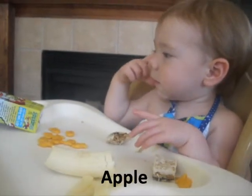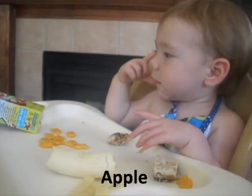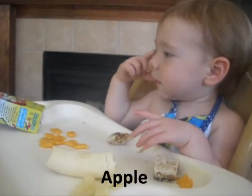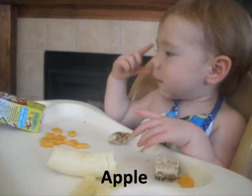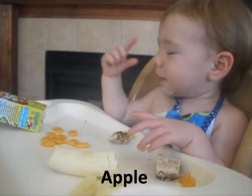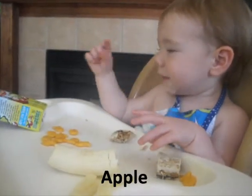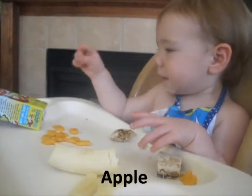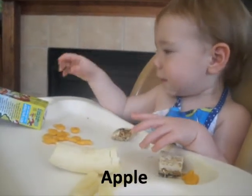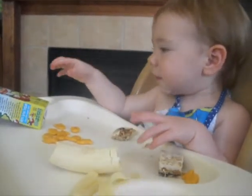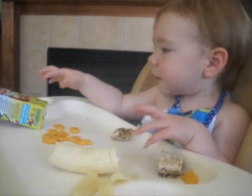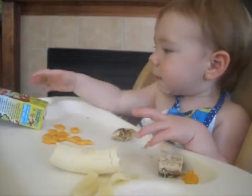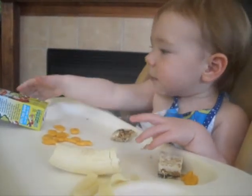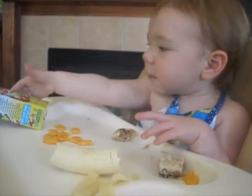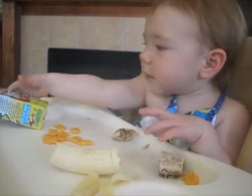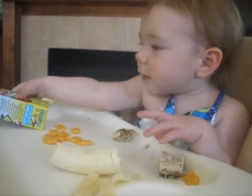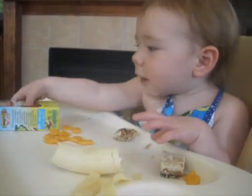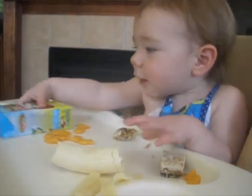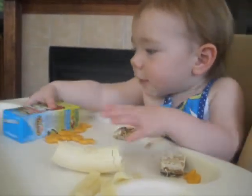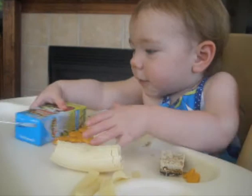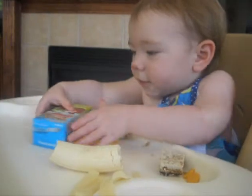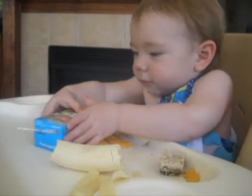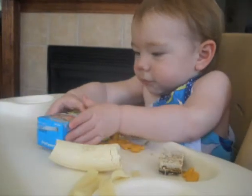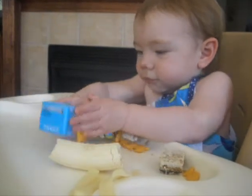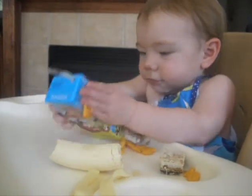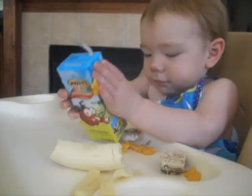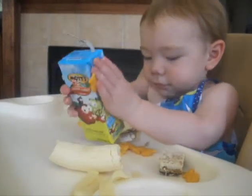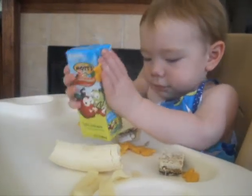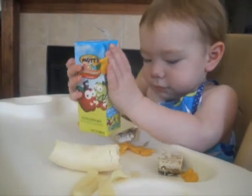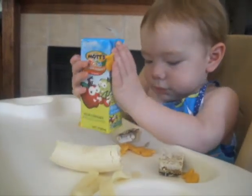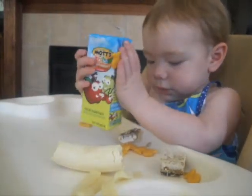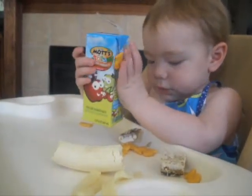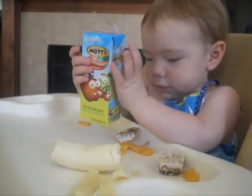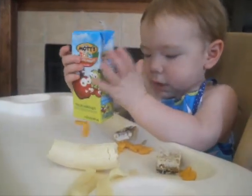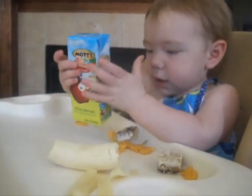Apple. What? Apple juice? I saw you say apple. Can you say juice?